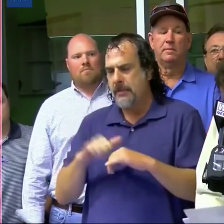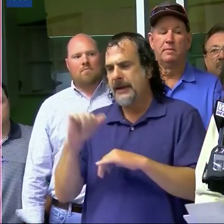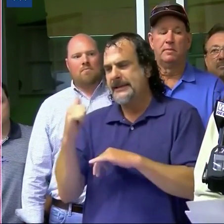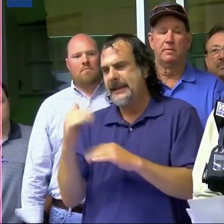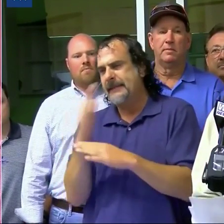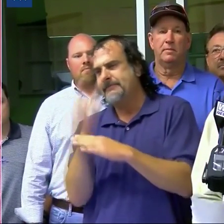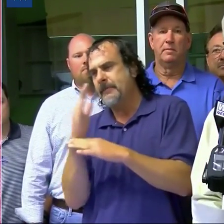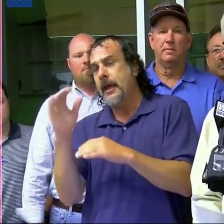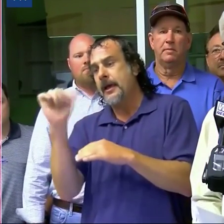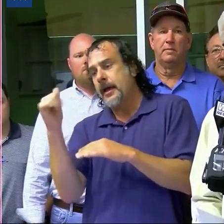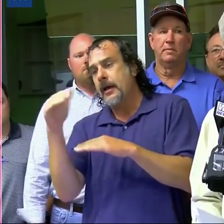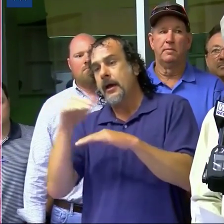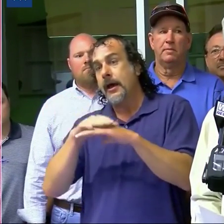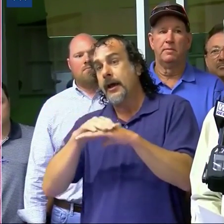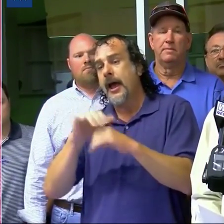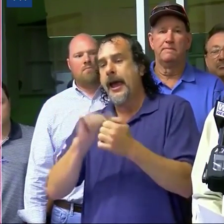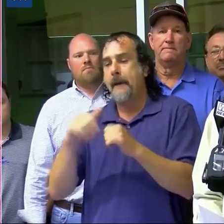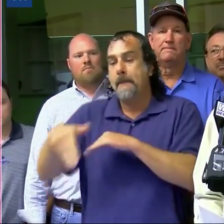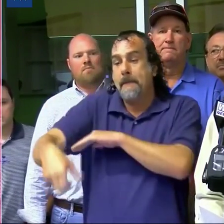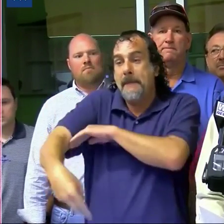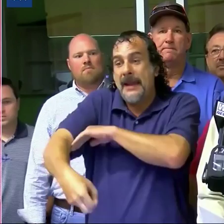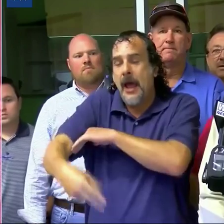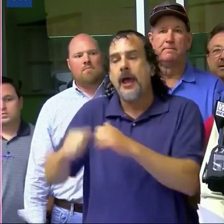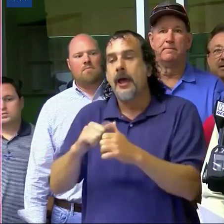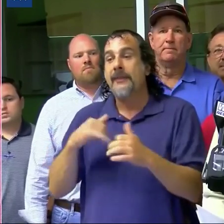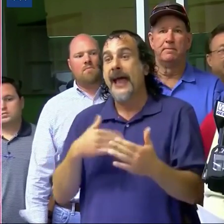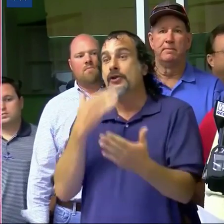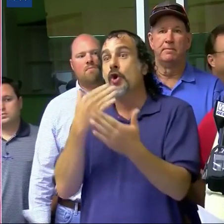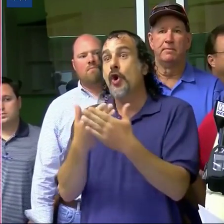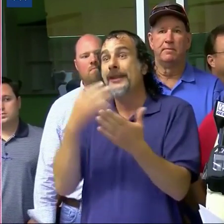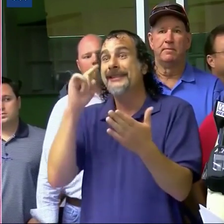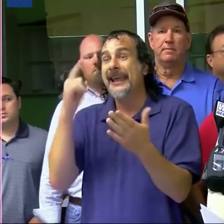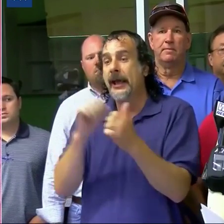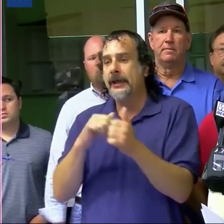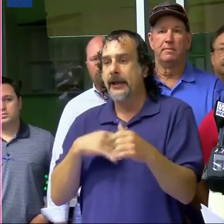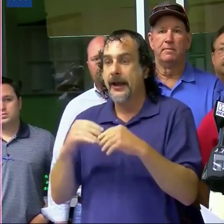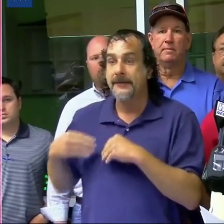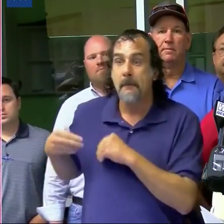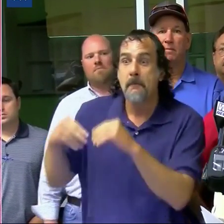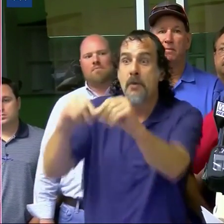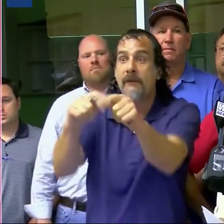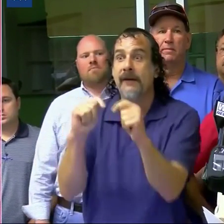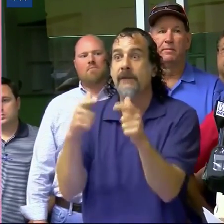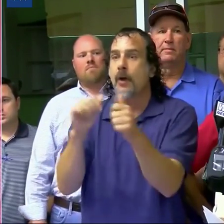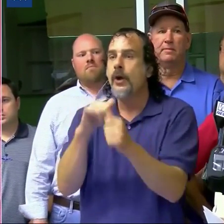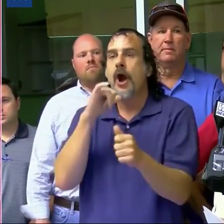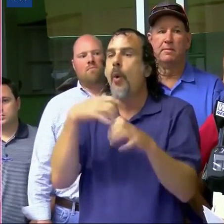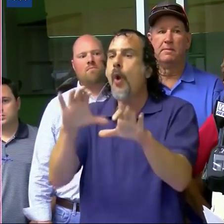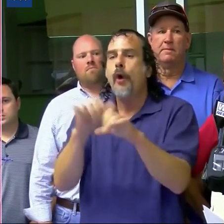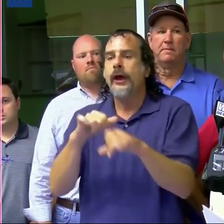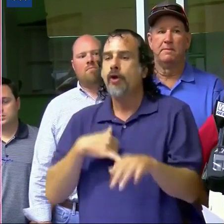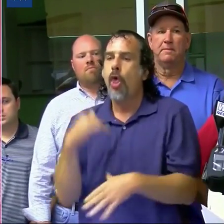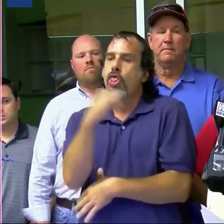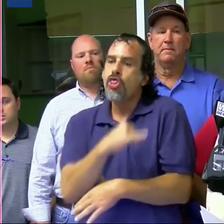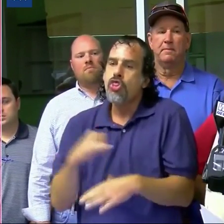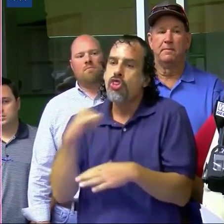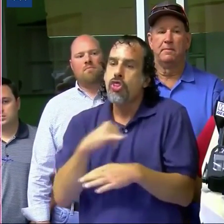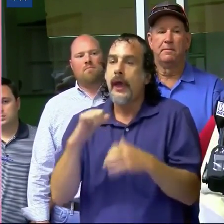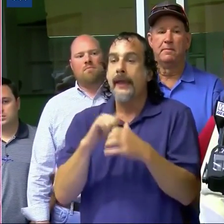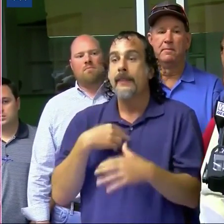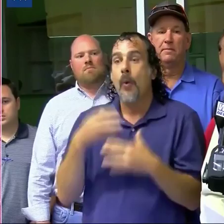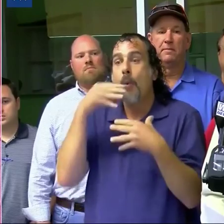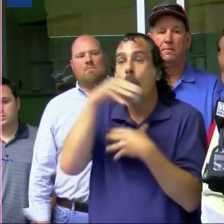midnight. That is actually a good sign. The storm is moving. What we do not want it to do is loiter out in on the warm